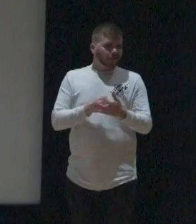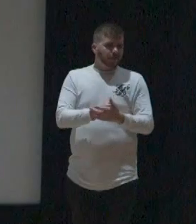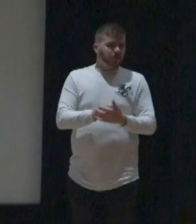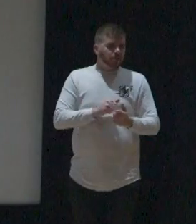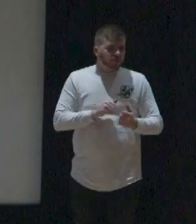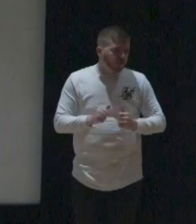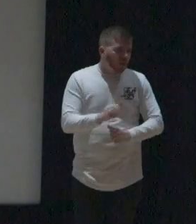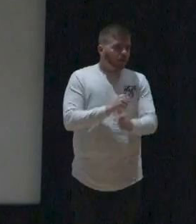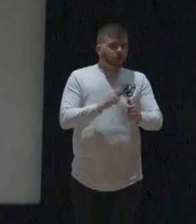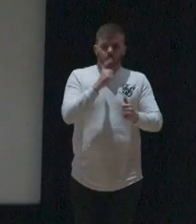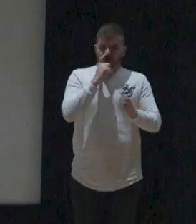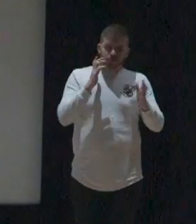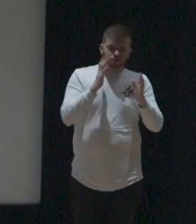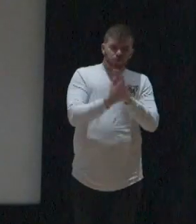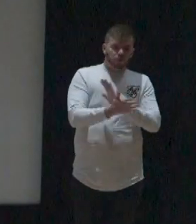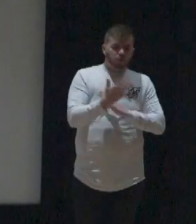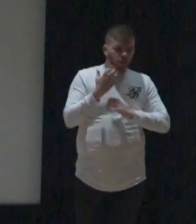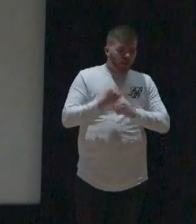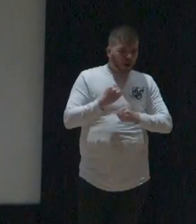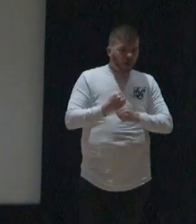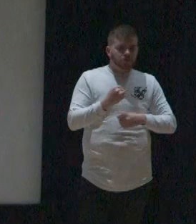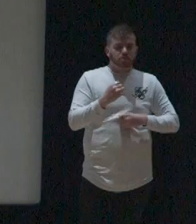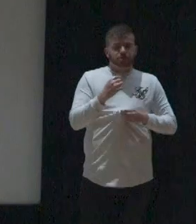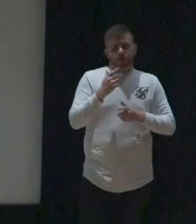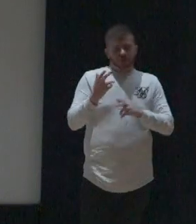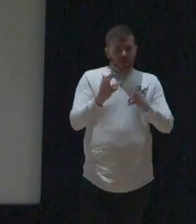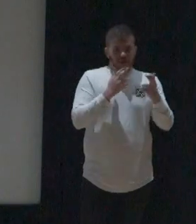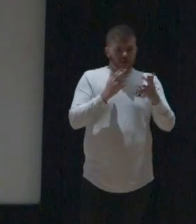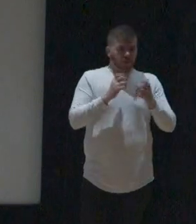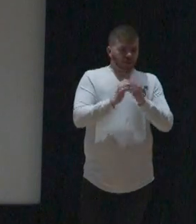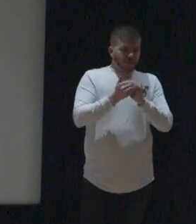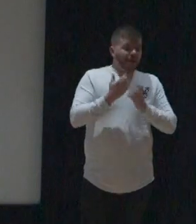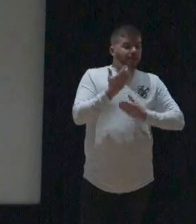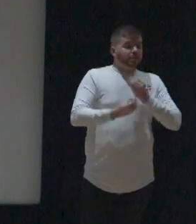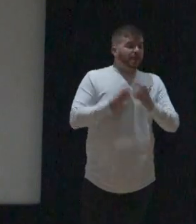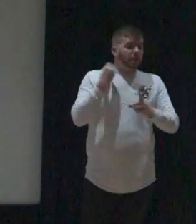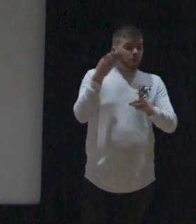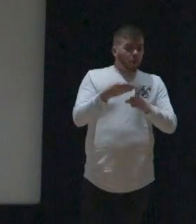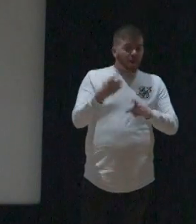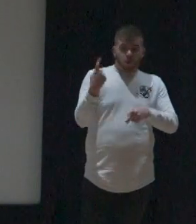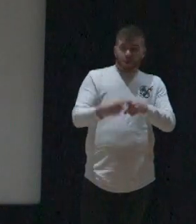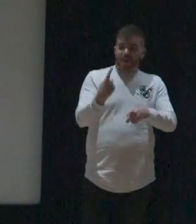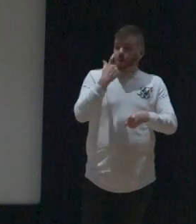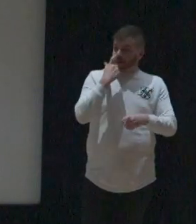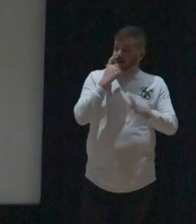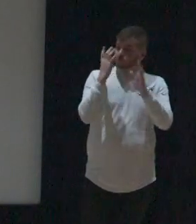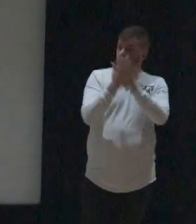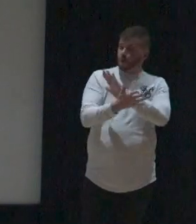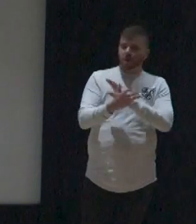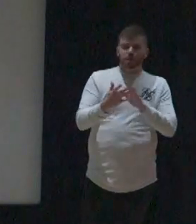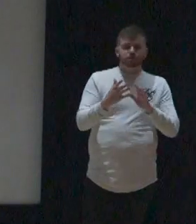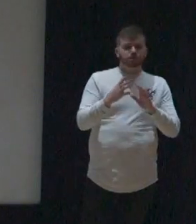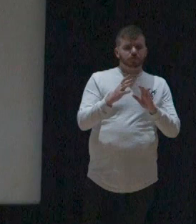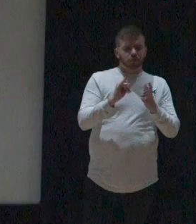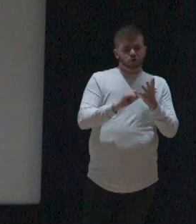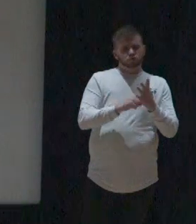destroy it. So your gun-running pal, Lord Fleetwood, explains the goal: see how quickly you can destroy the straw man. And that's what he's doing in this